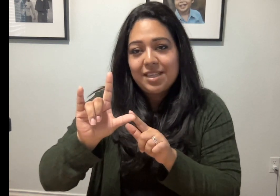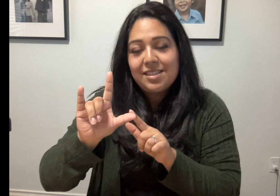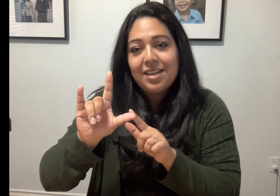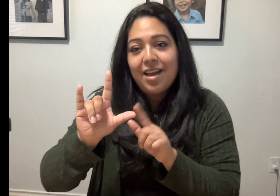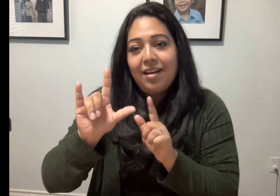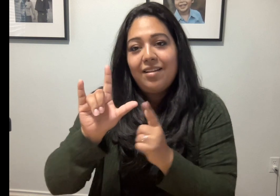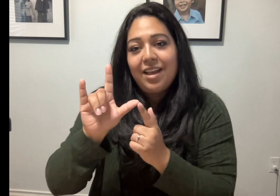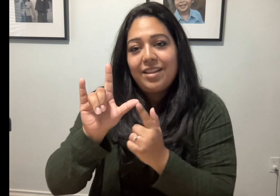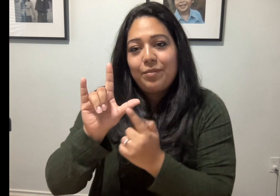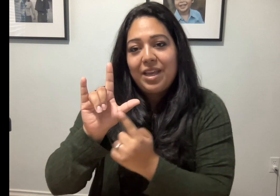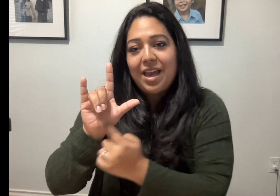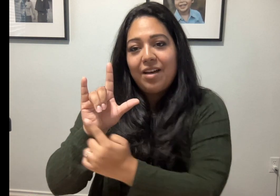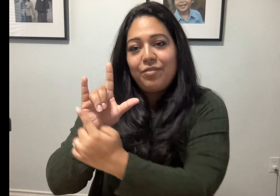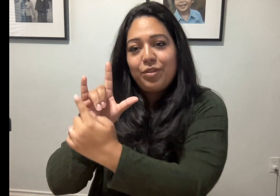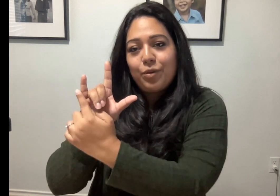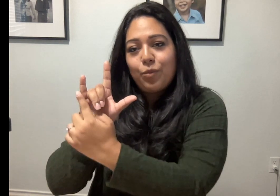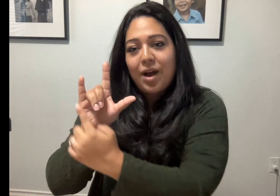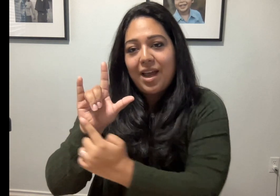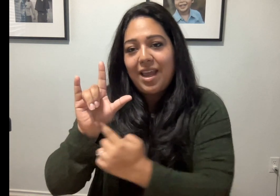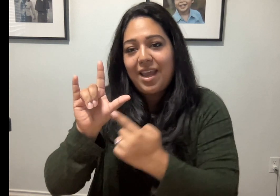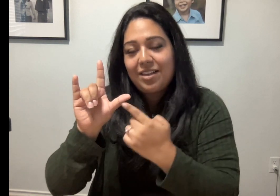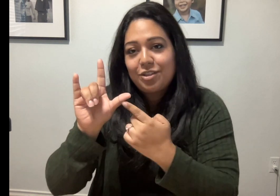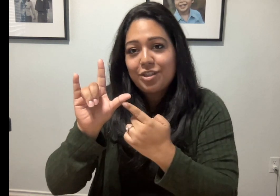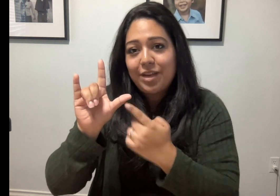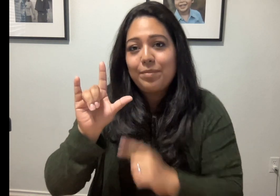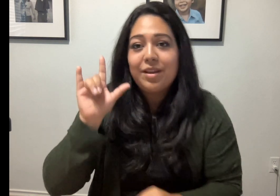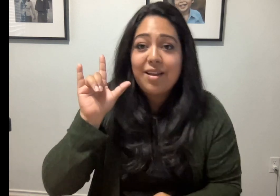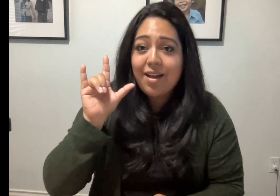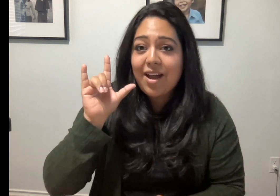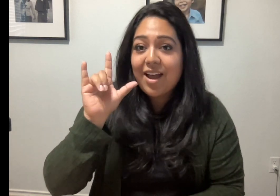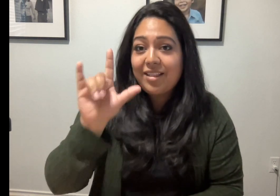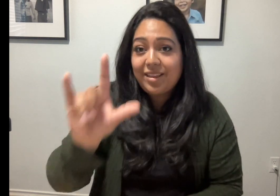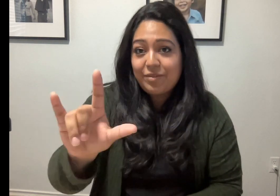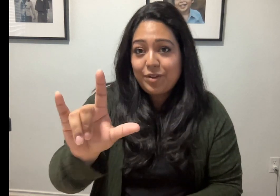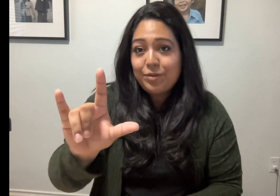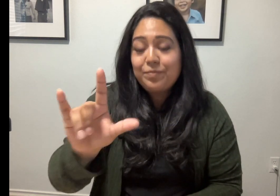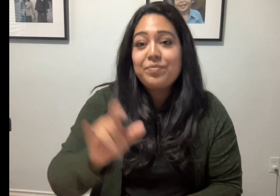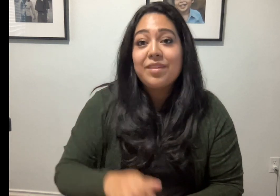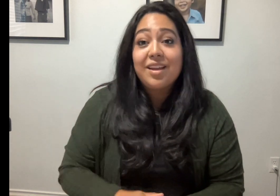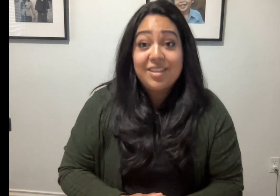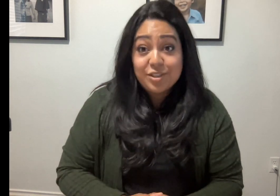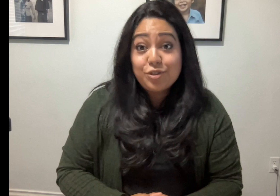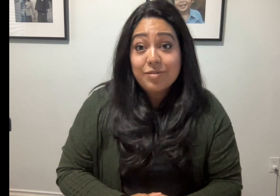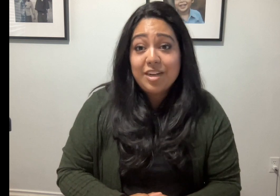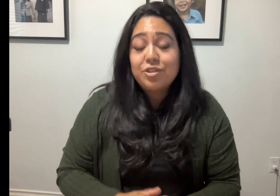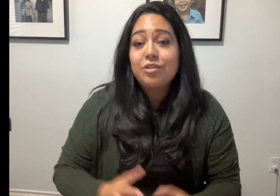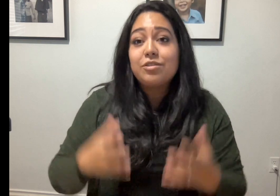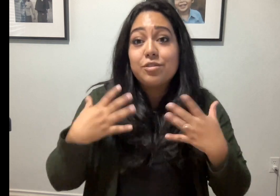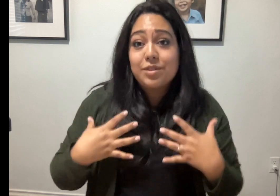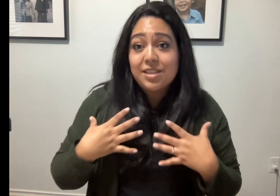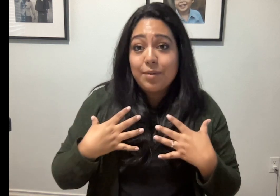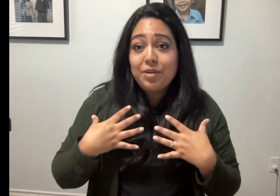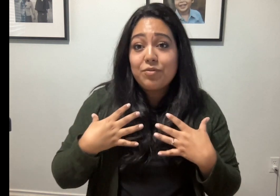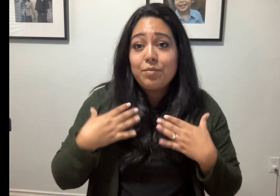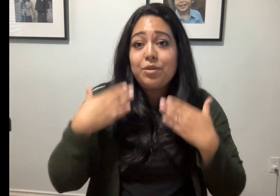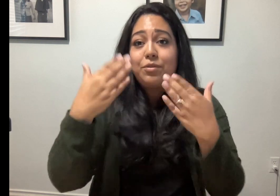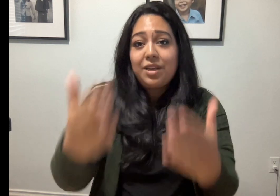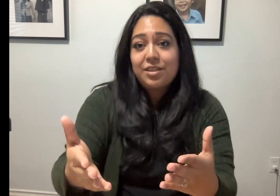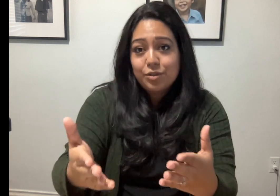an L, and then we have the Y hand shape. I love you. And it's directional, so it's coming from you and it's